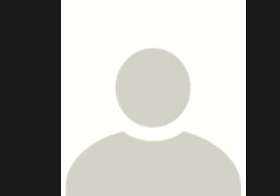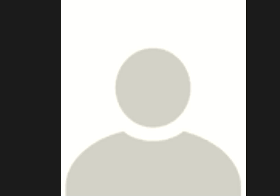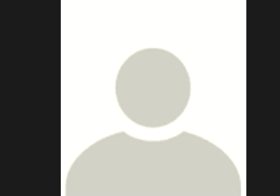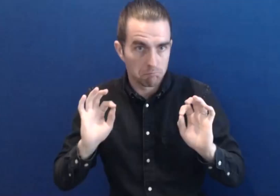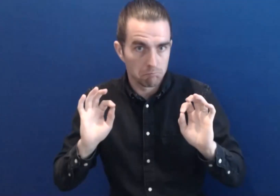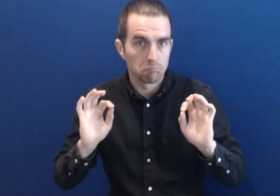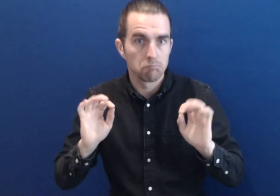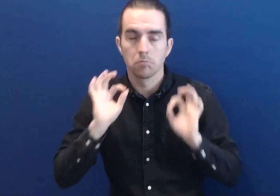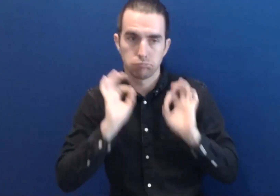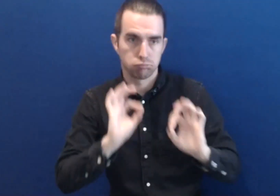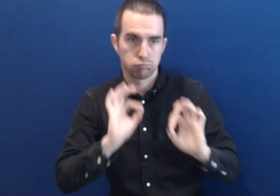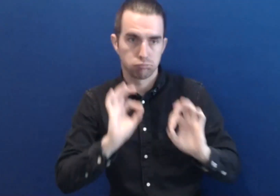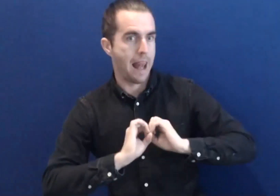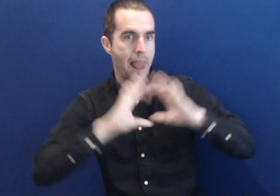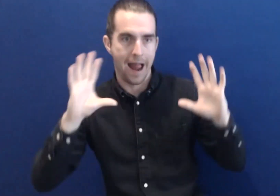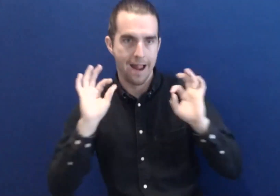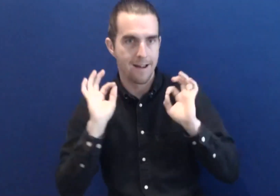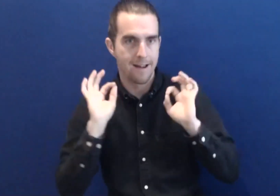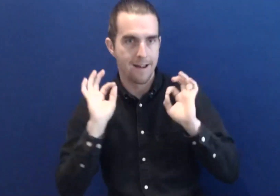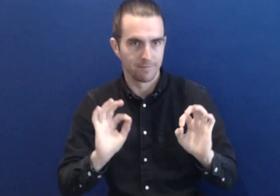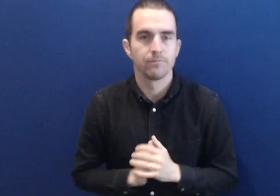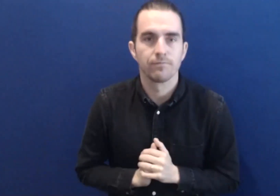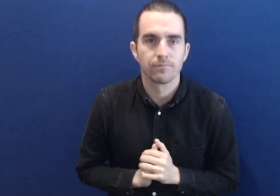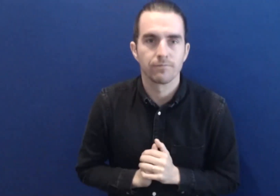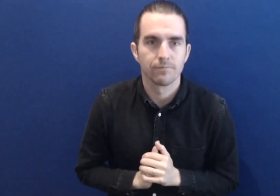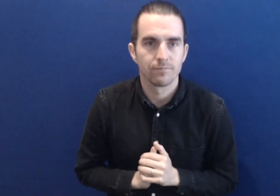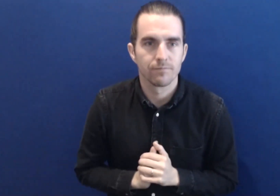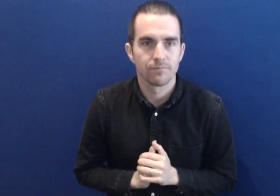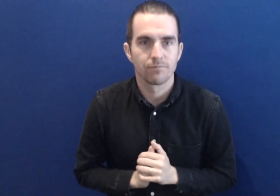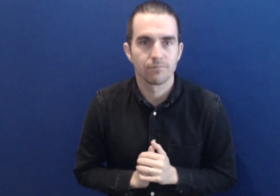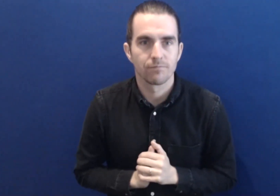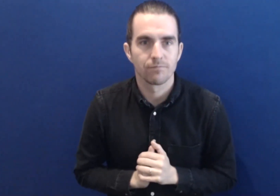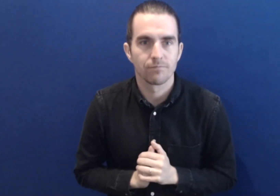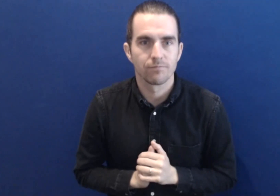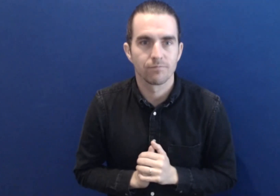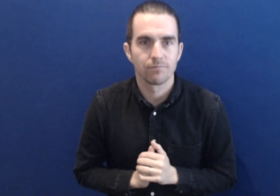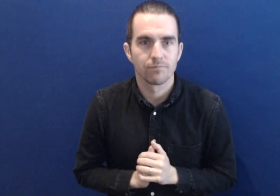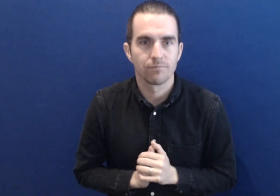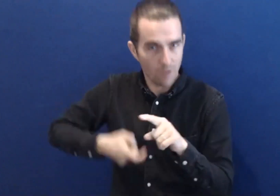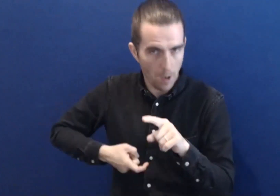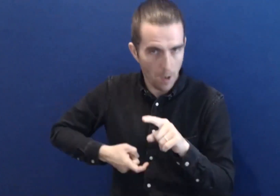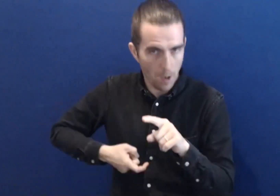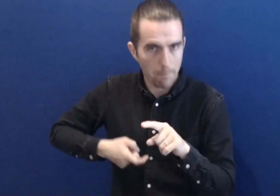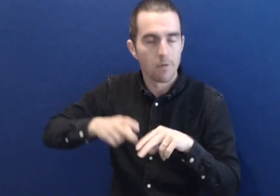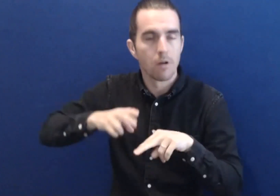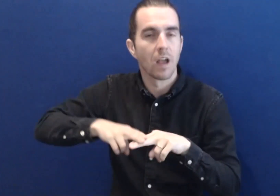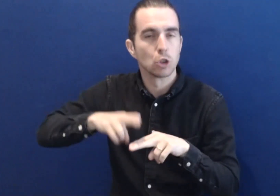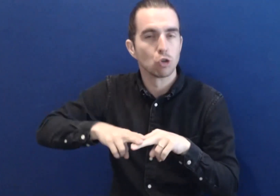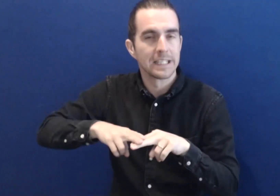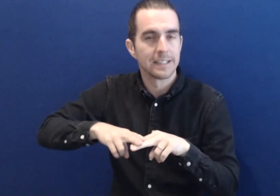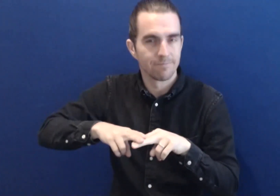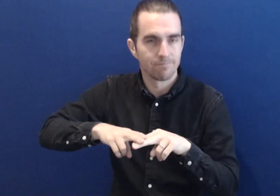From Fiji, as Marika said, Setareki Madanoi is my name, or Seta for short. And I work with